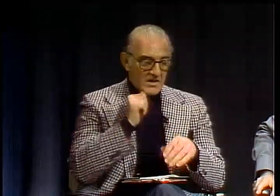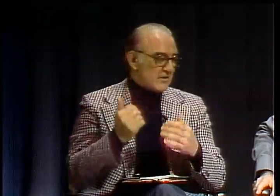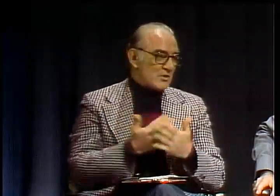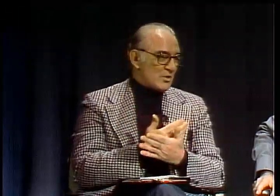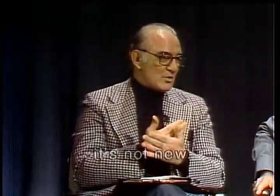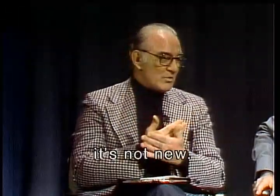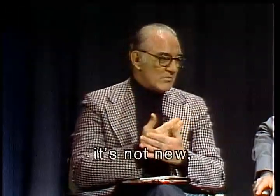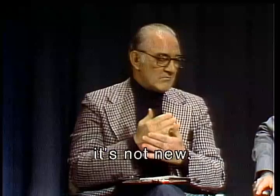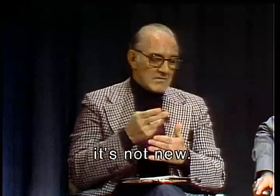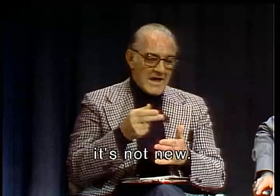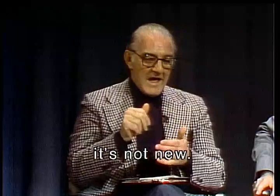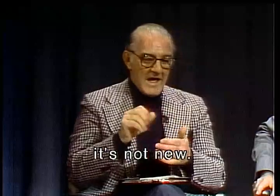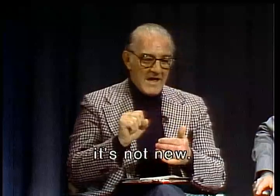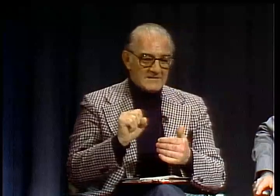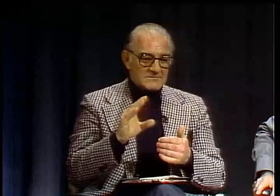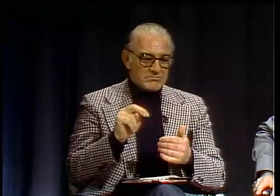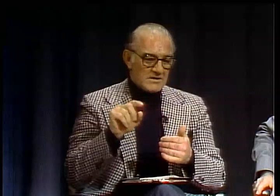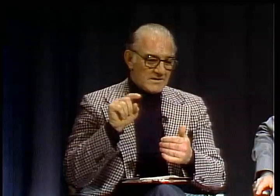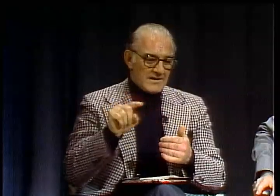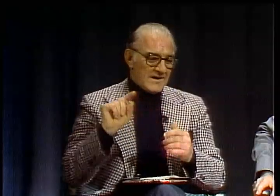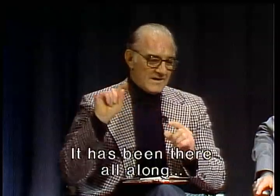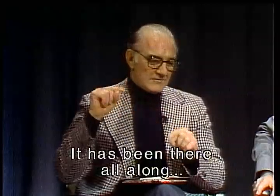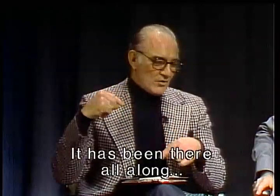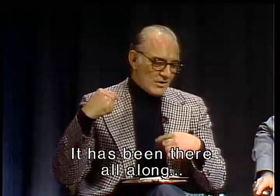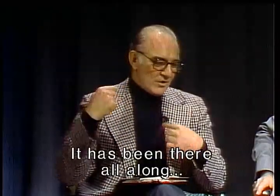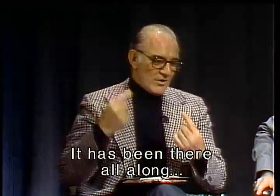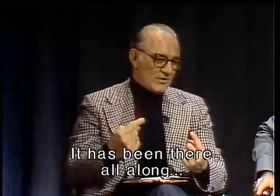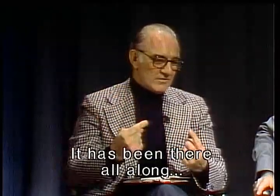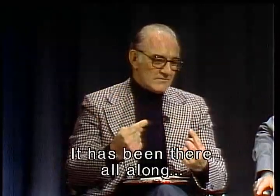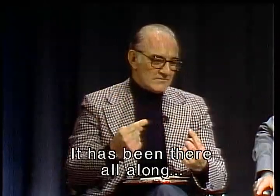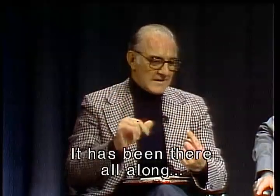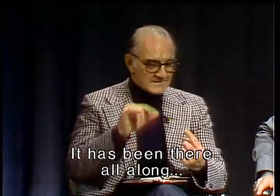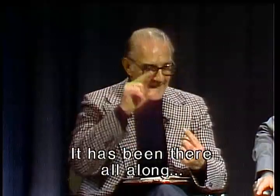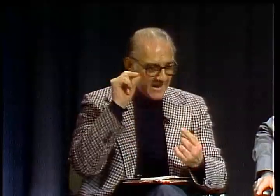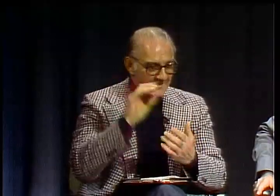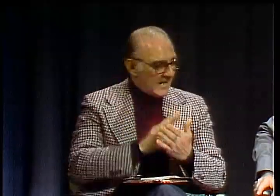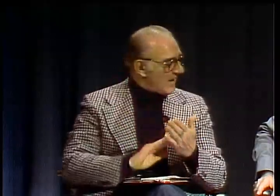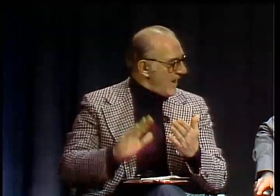new, has been there all along, a scale of that curve,